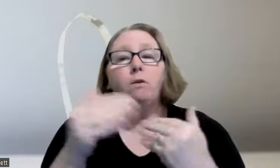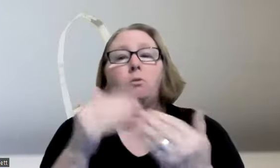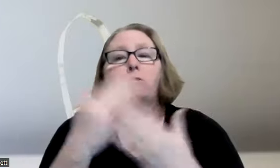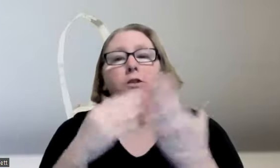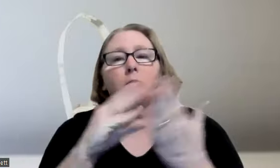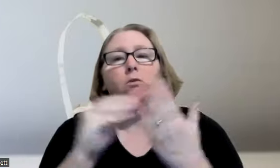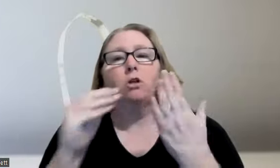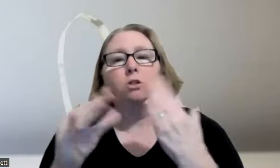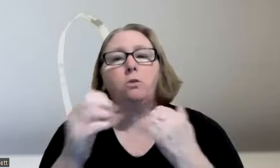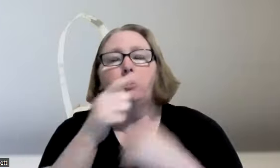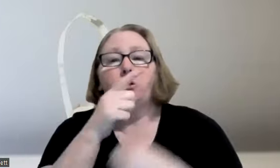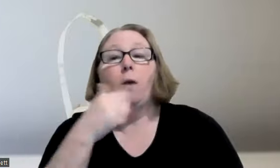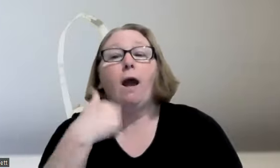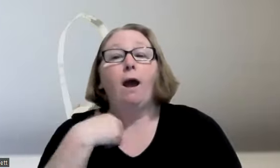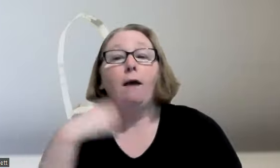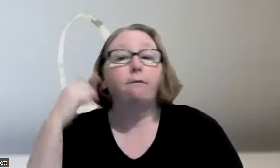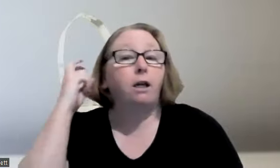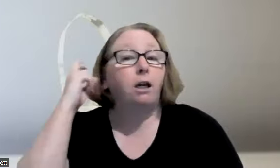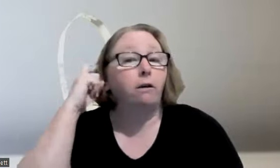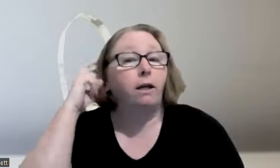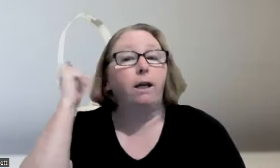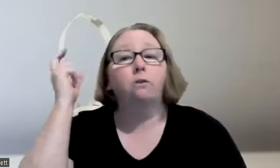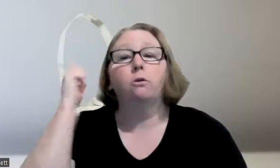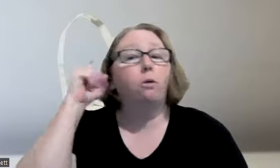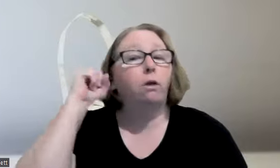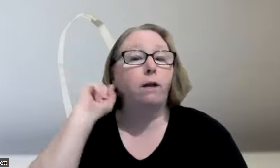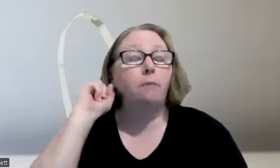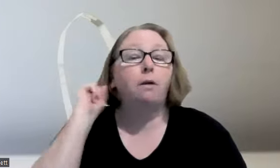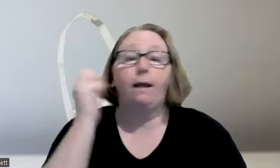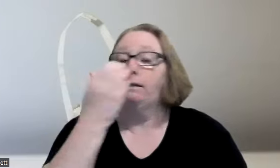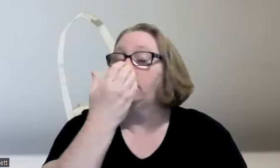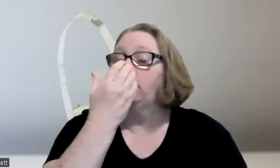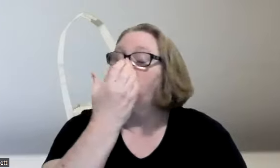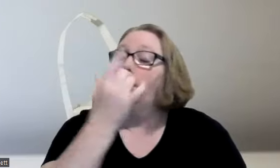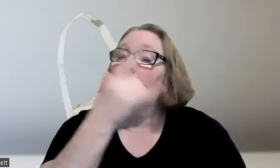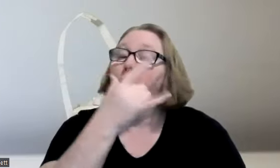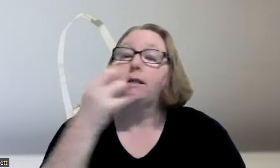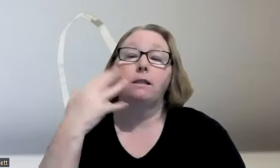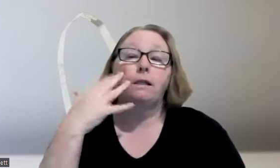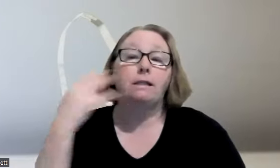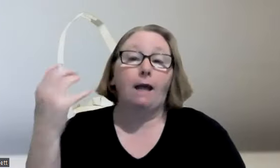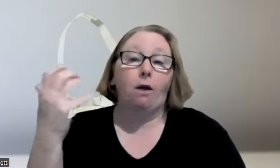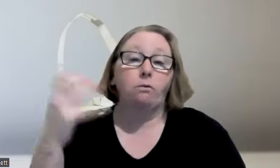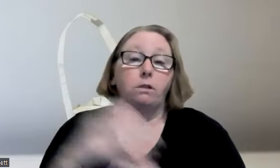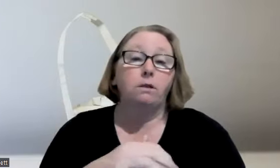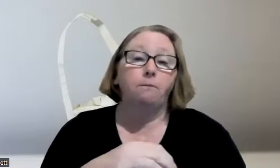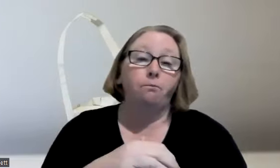uncomfortable for some of our students who have hearing aids or cochlear implants because of the sound.